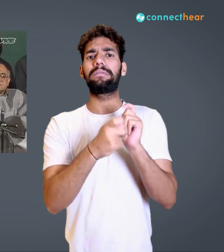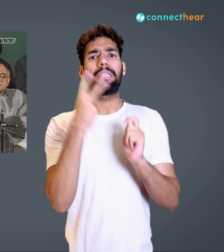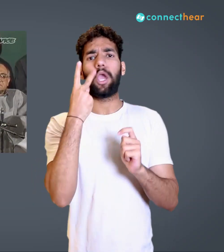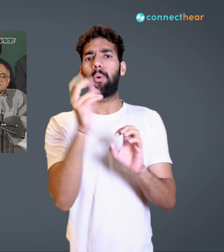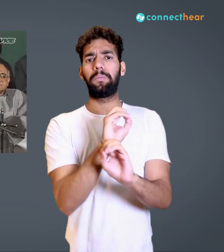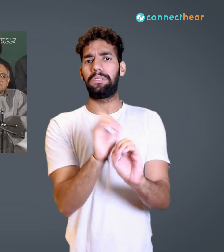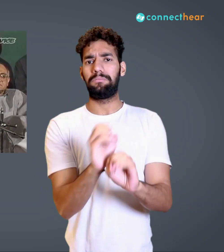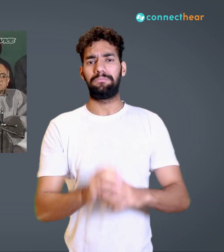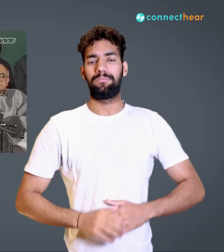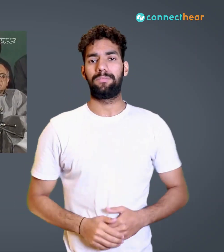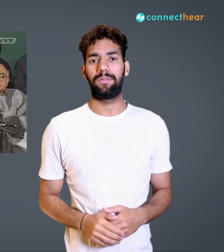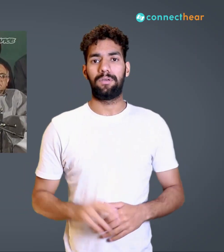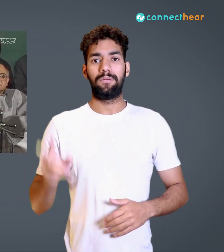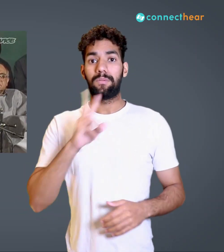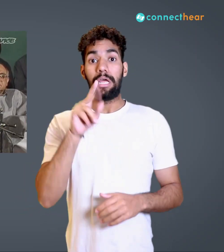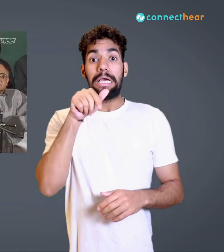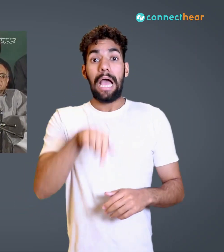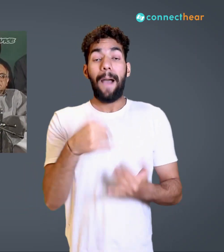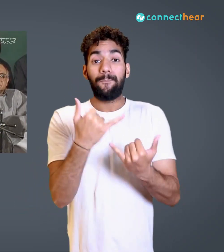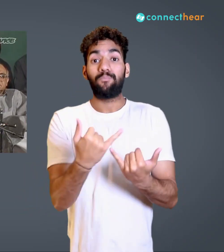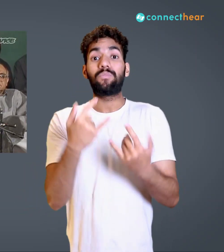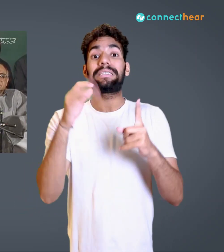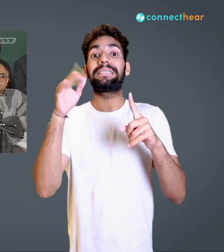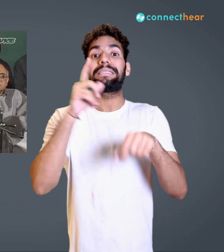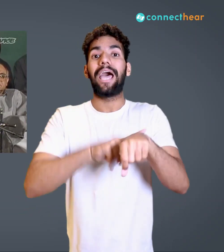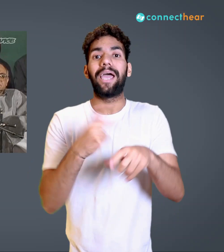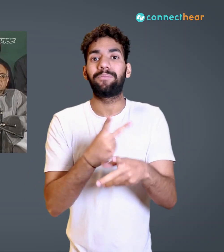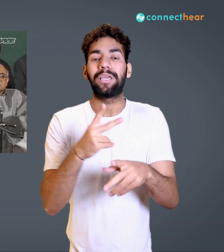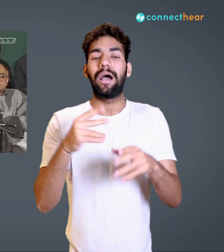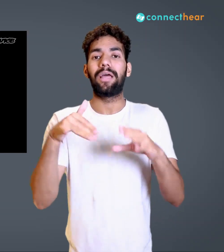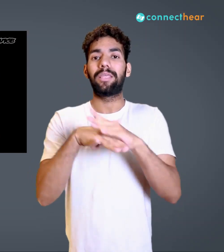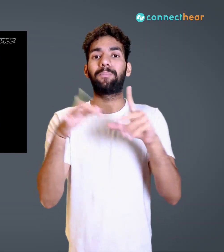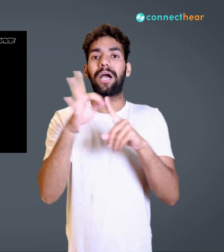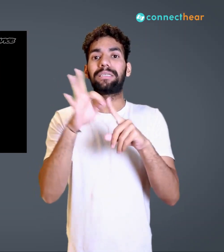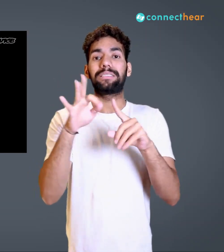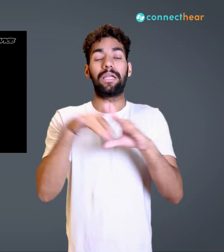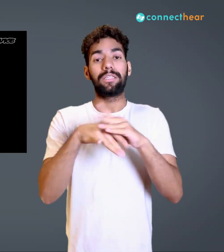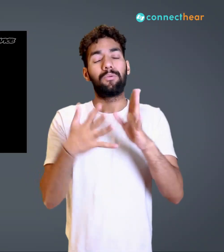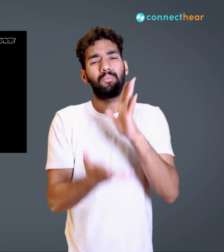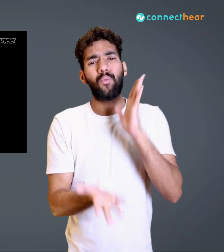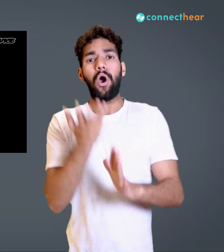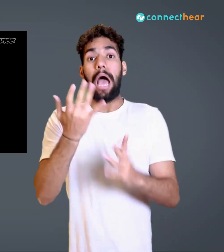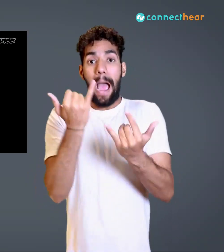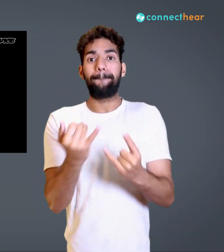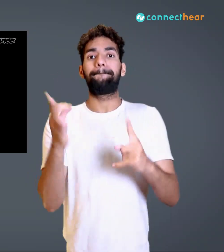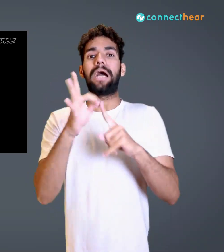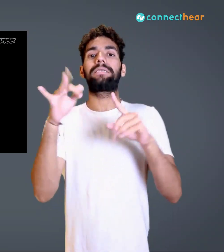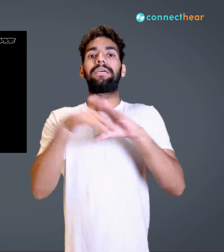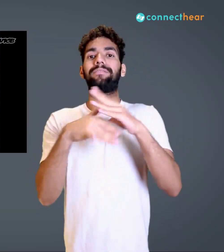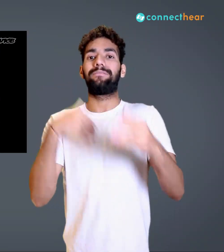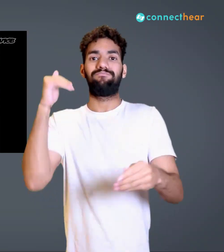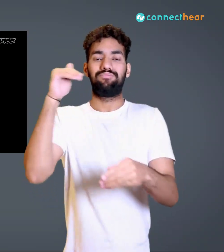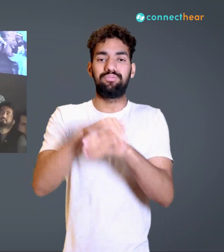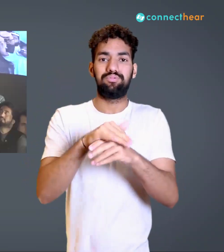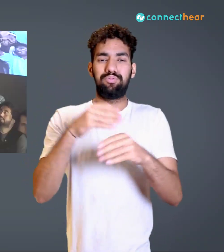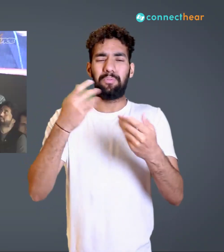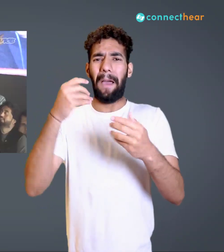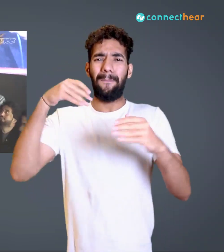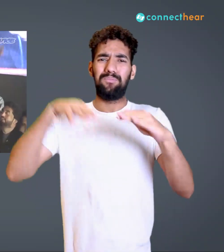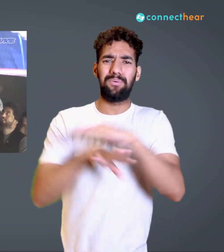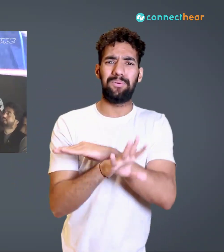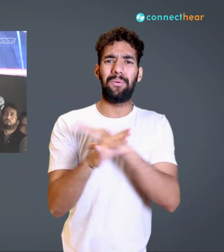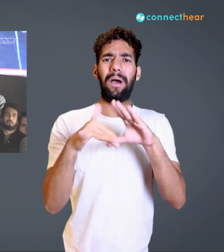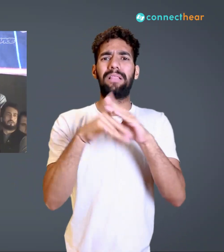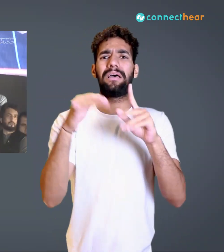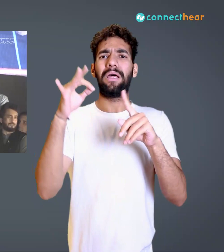is time for fresh faces to come into Pakistani politics. Since bursting into politics in 1996 and being